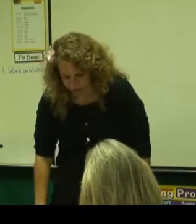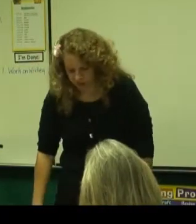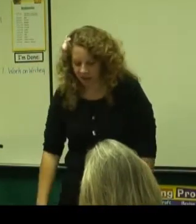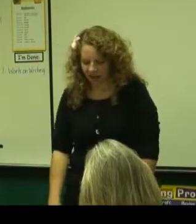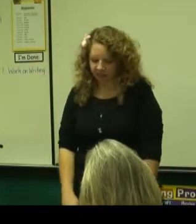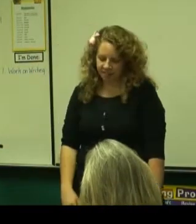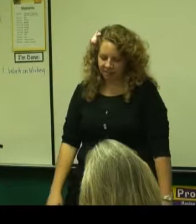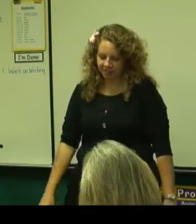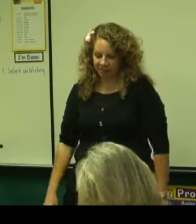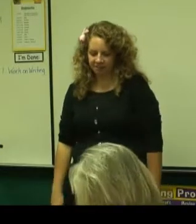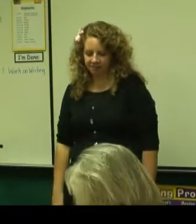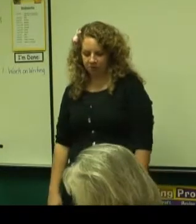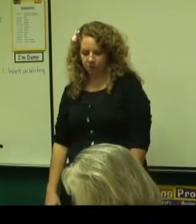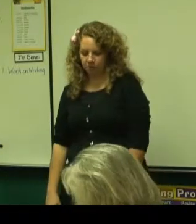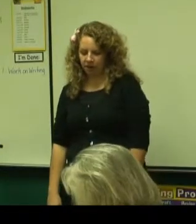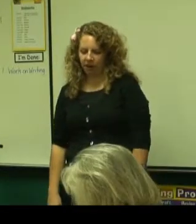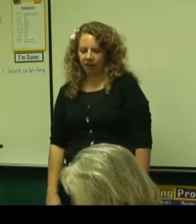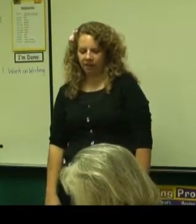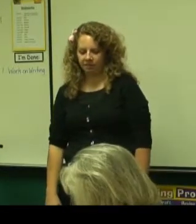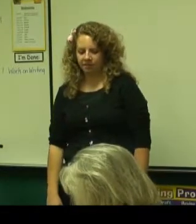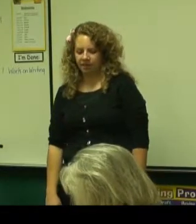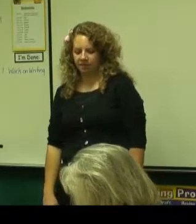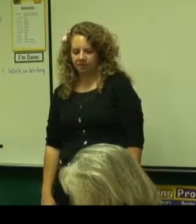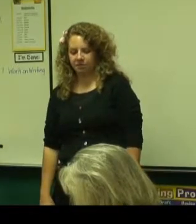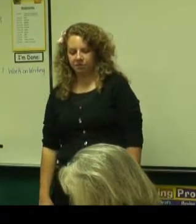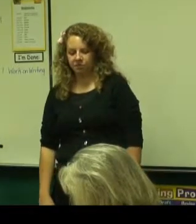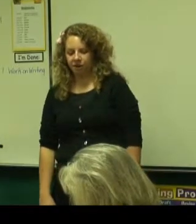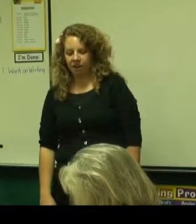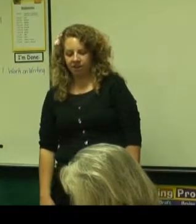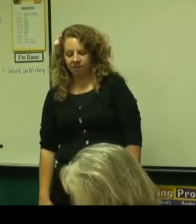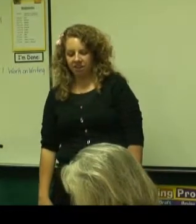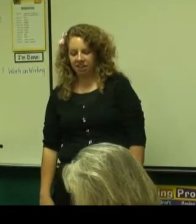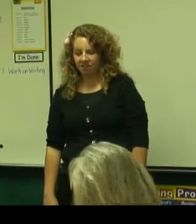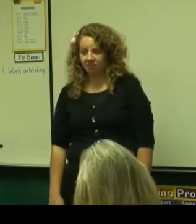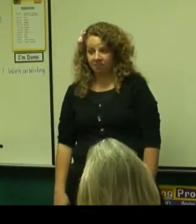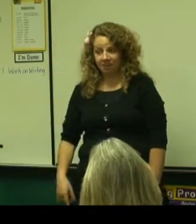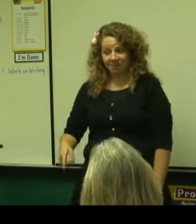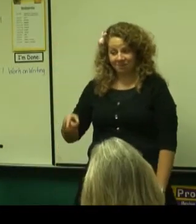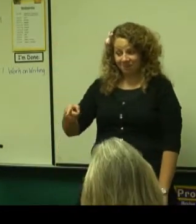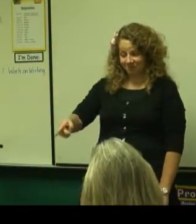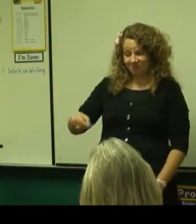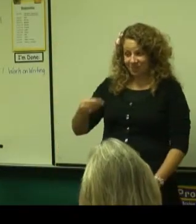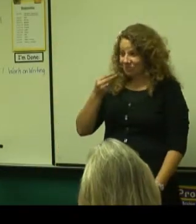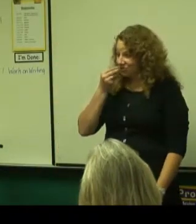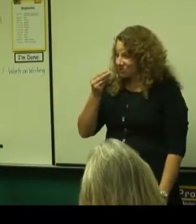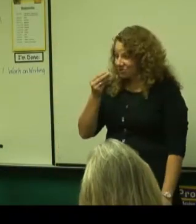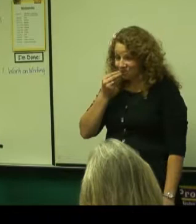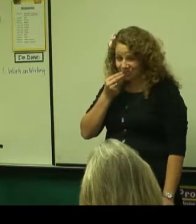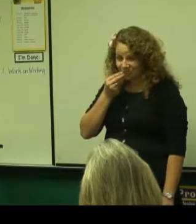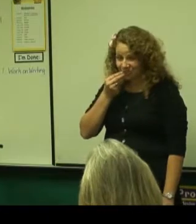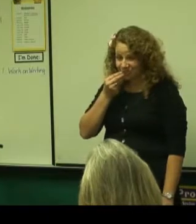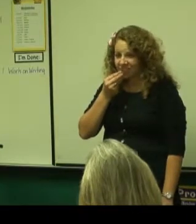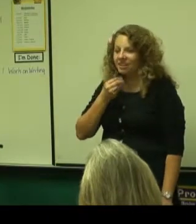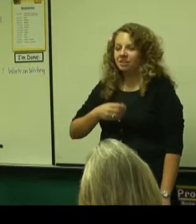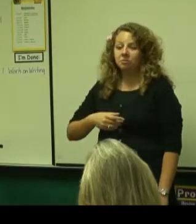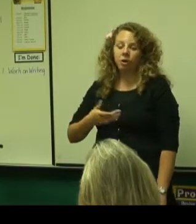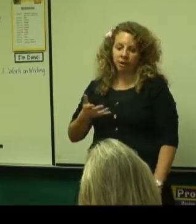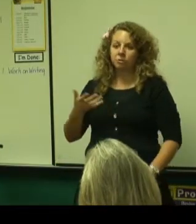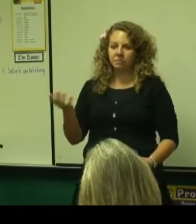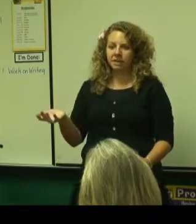number 9, it food hot, it. So if we're adding the negative, Food's cold. well, it would mean it